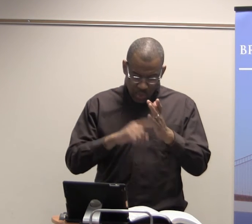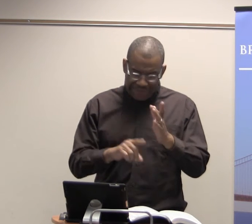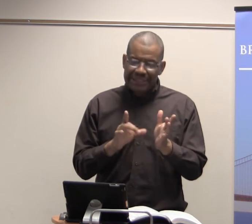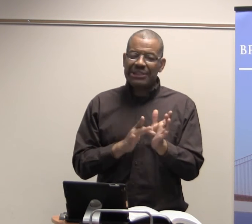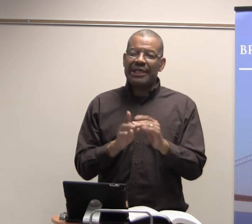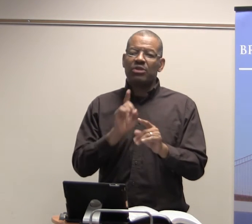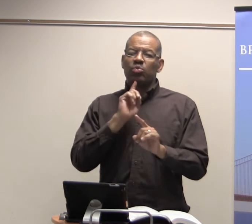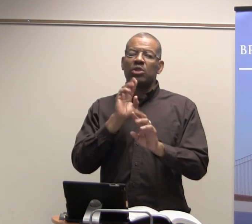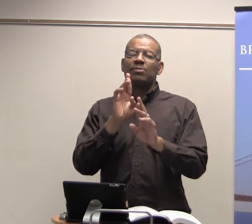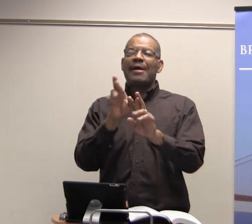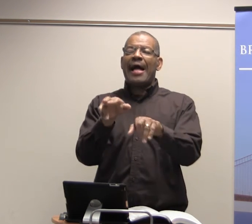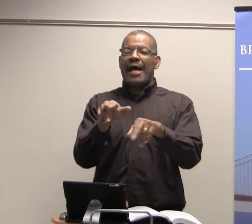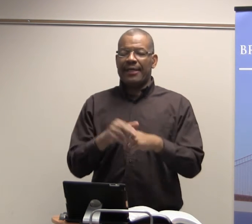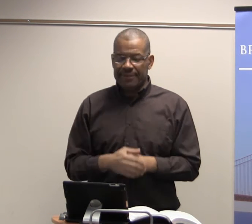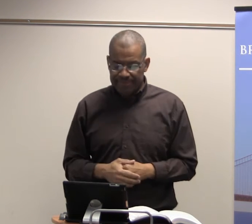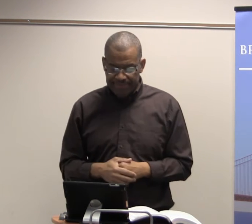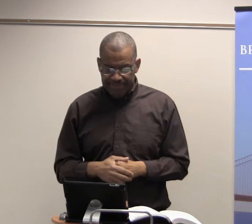What did Jesus respond?